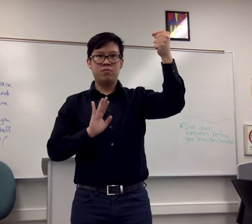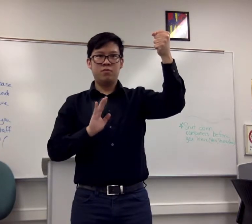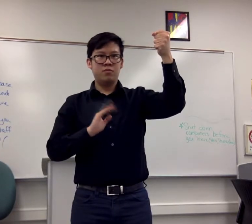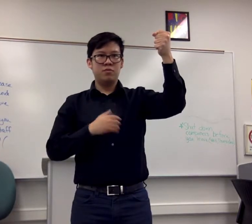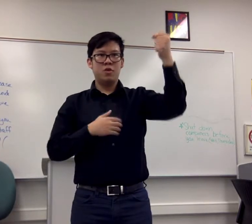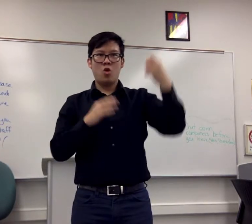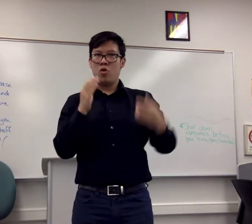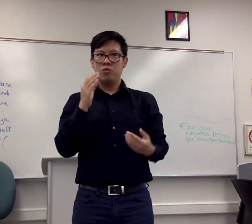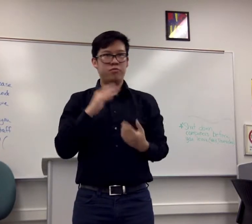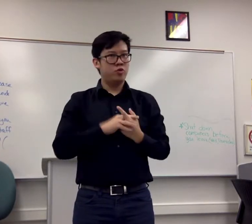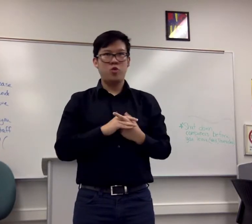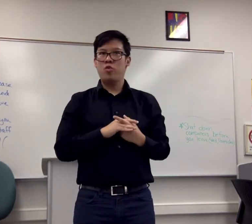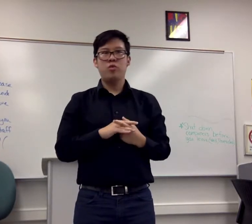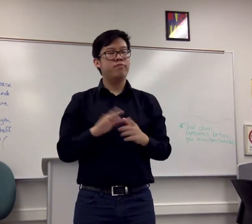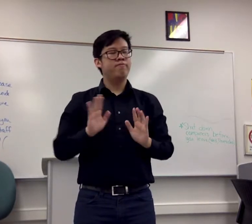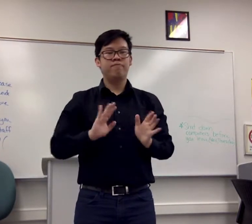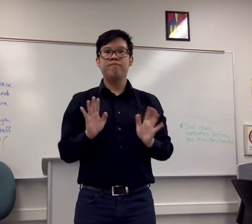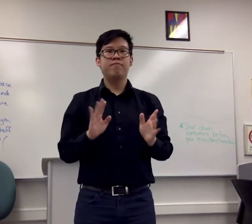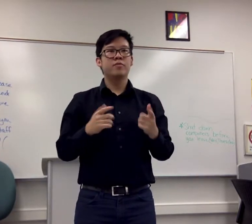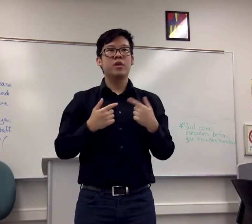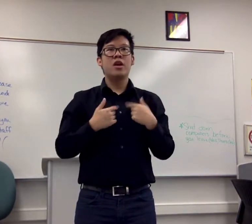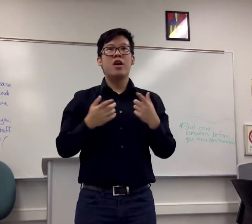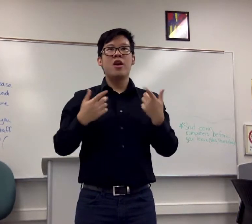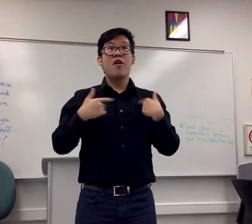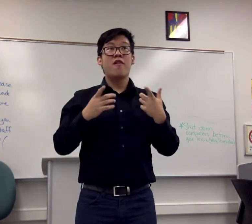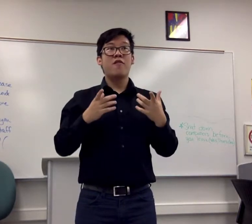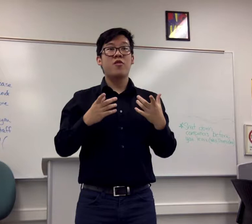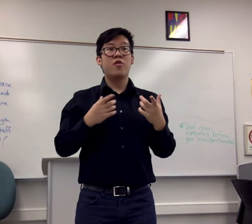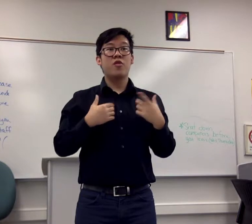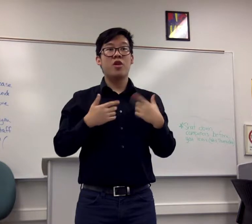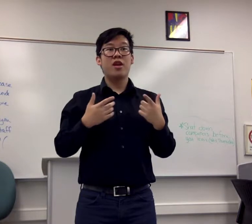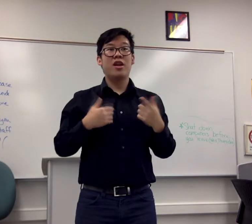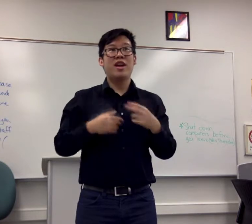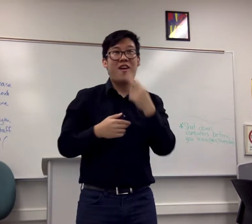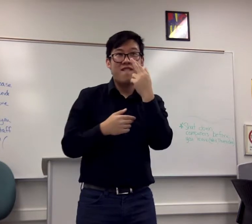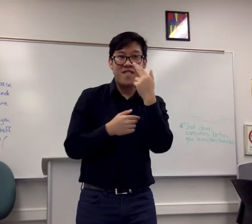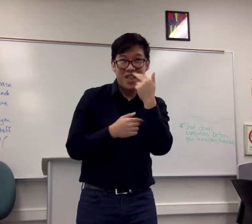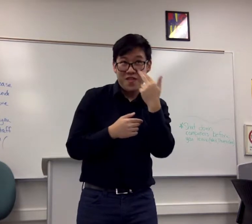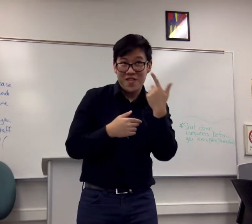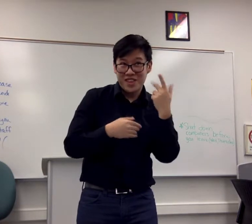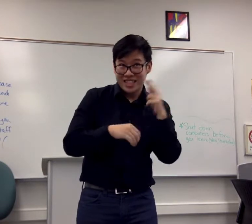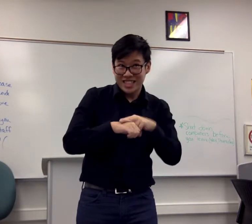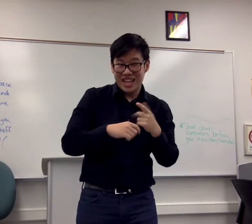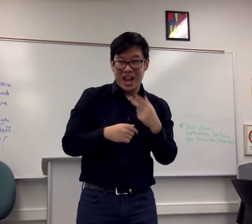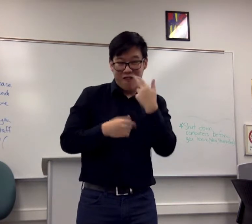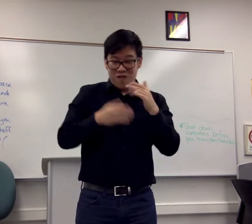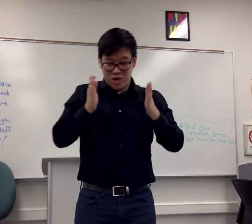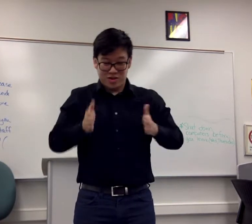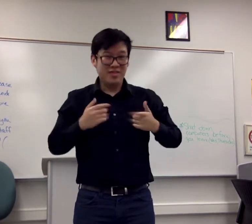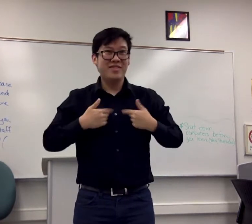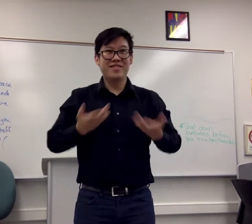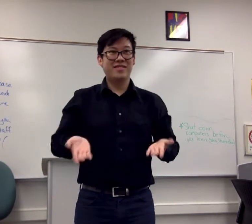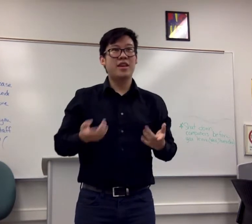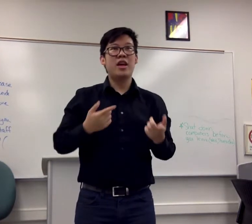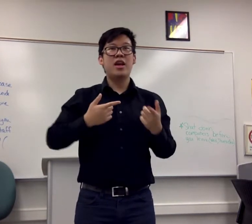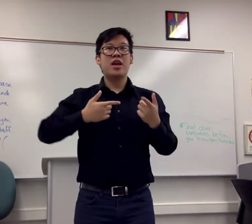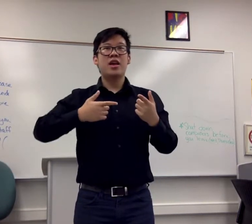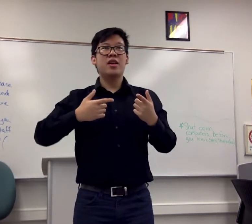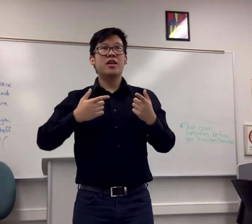if you're a comedian and you're getting heckled. Yeah, and it throws them off, you know. Either they have their team or they